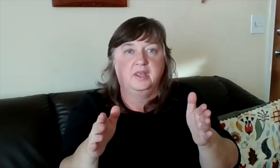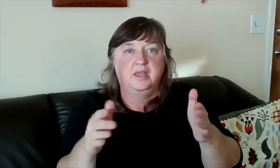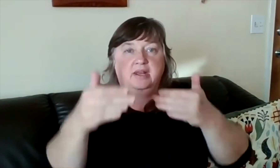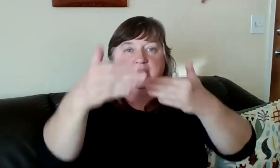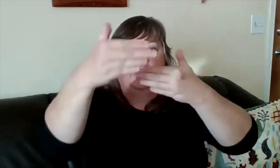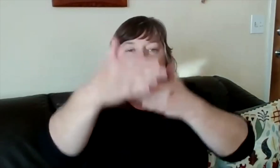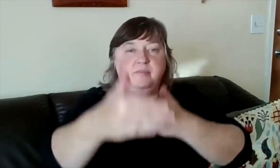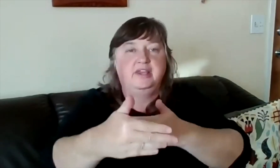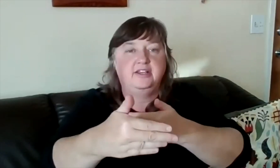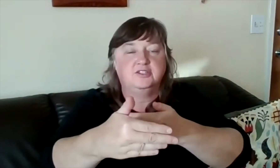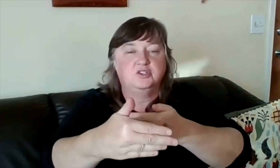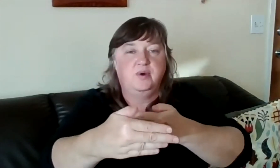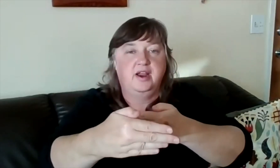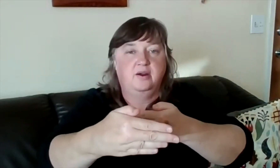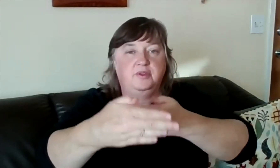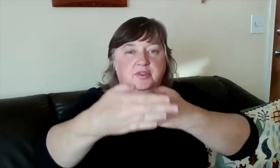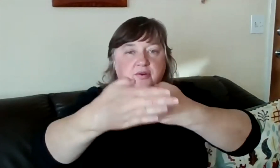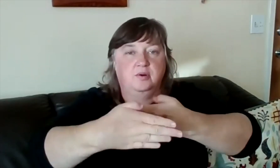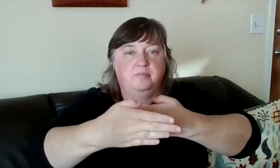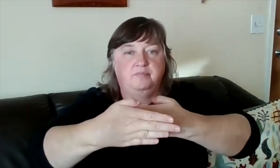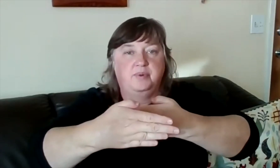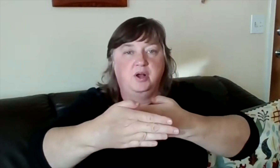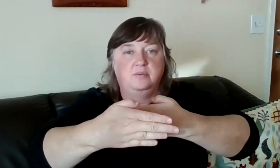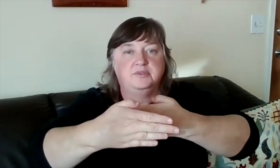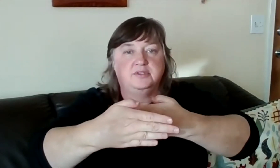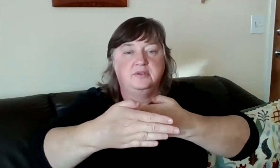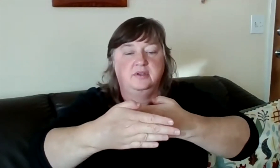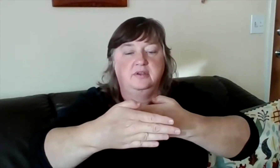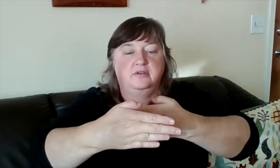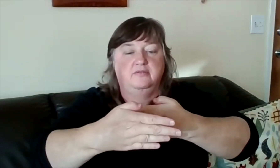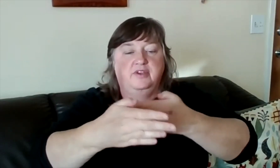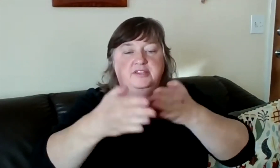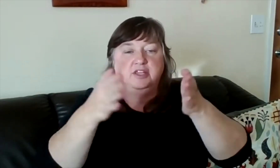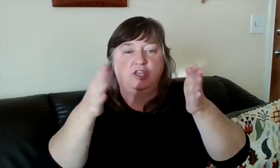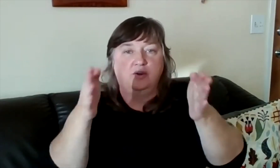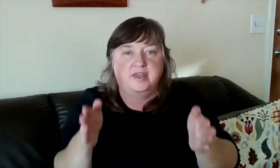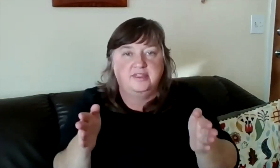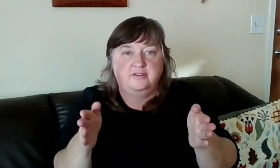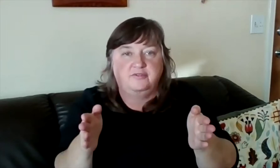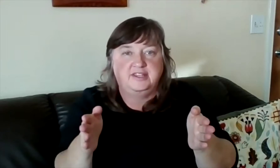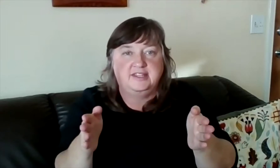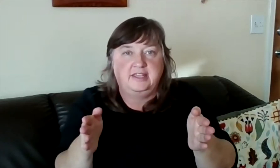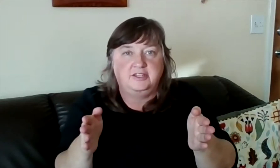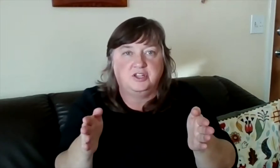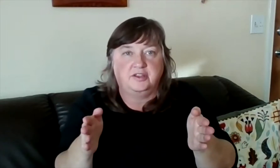And again, you're making a square with your palms facing you and then facing each other.